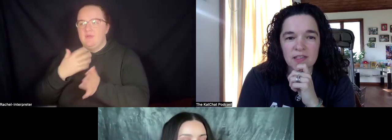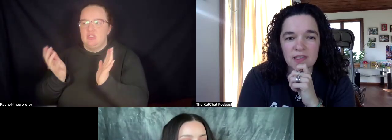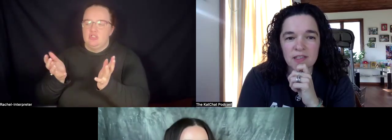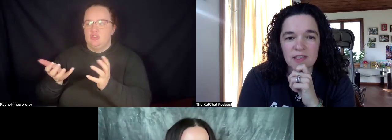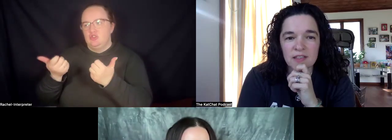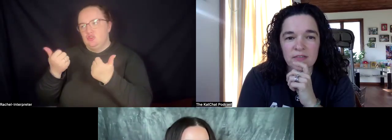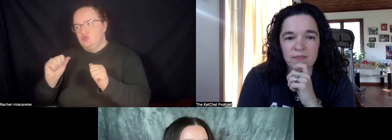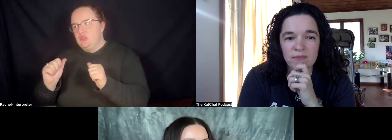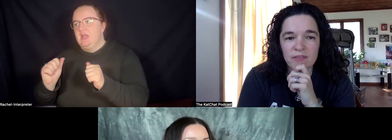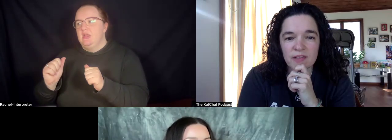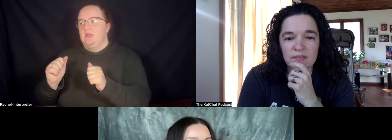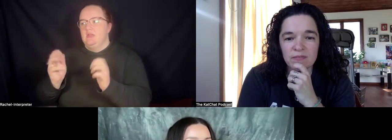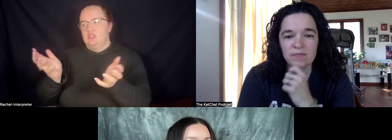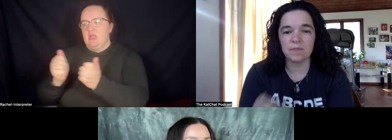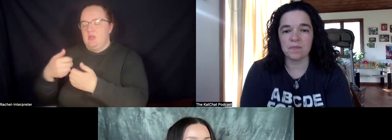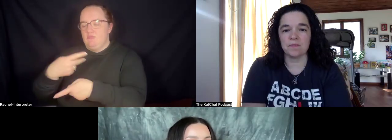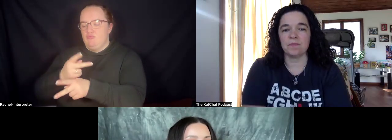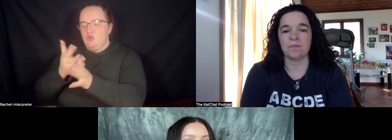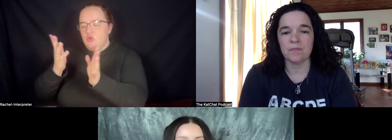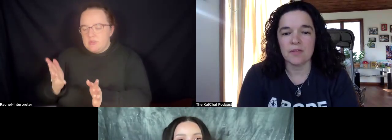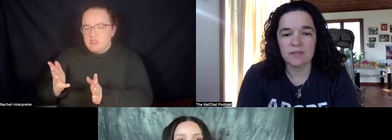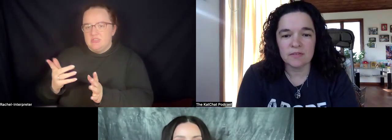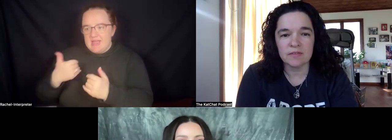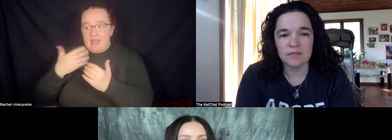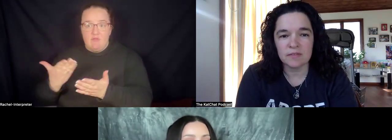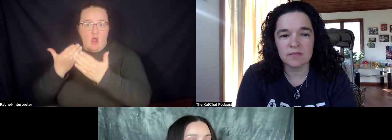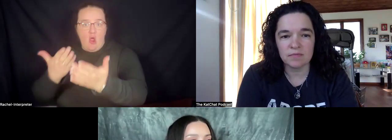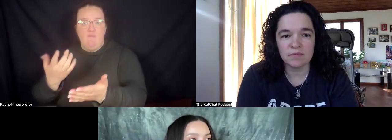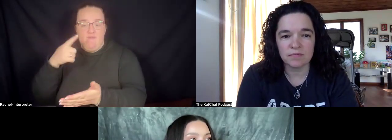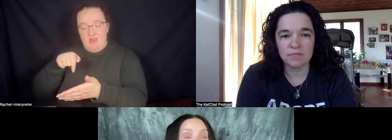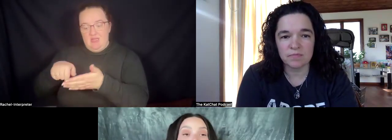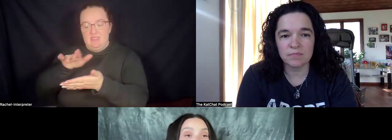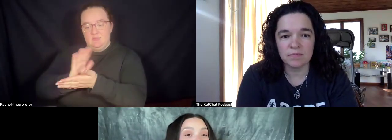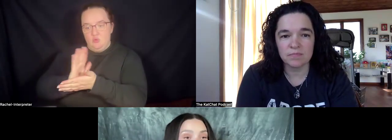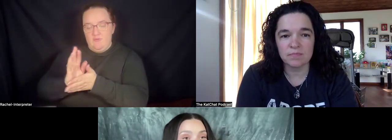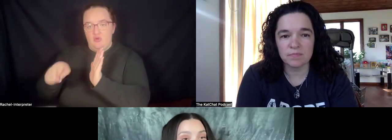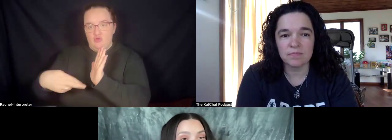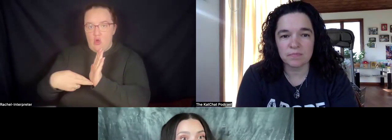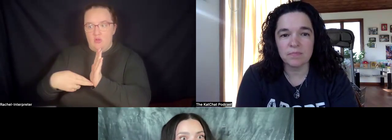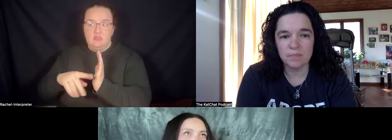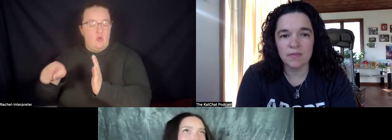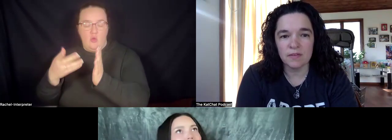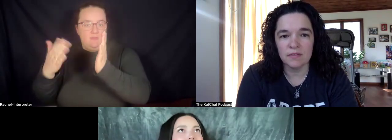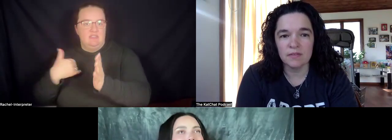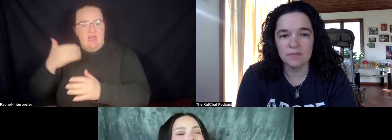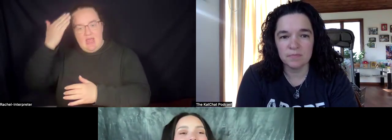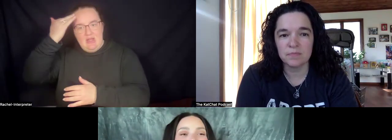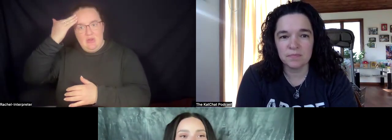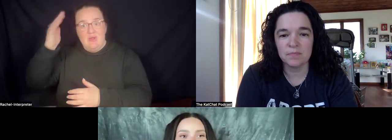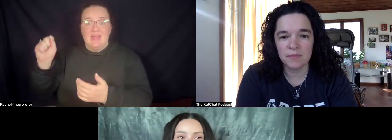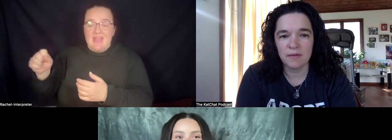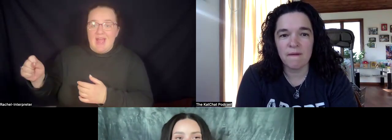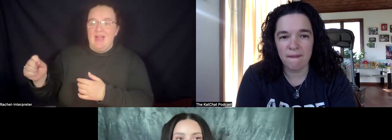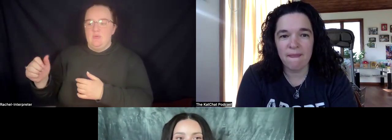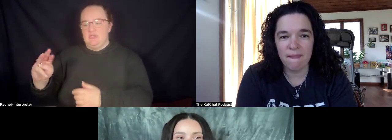to producers and they have an offer for you for this role. So the only person I knew when I was like, yeah,